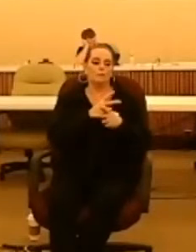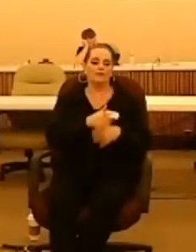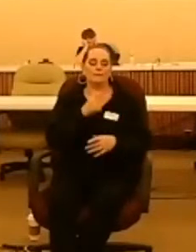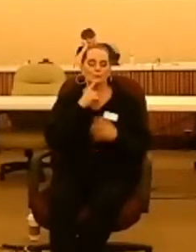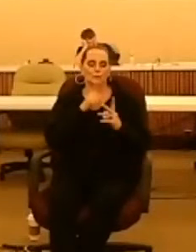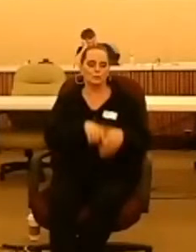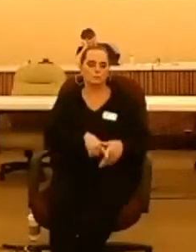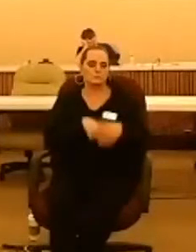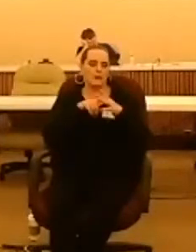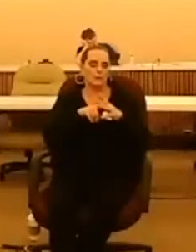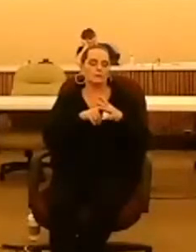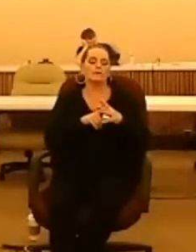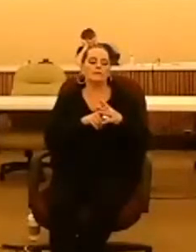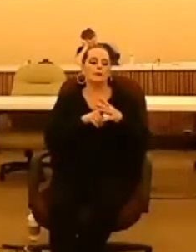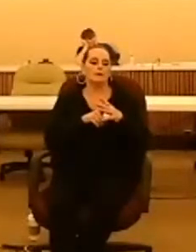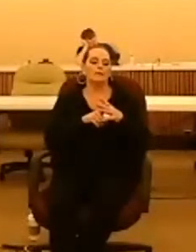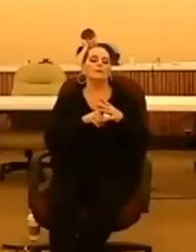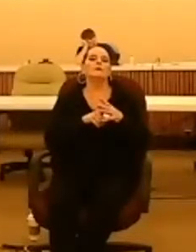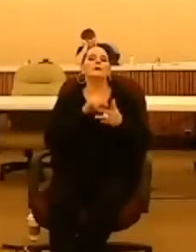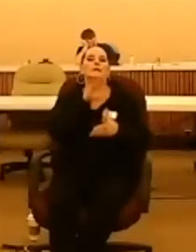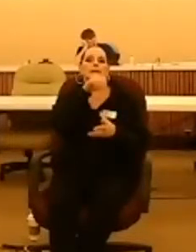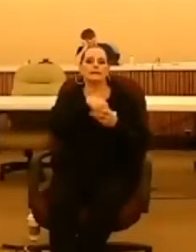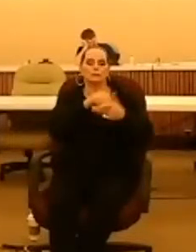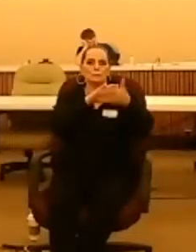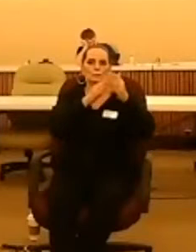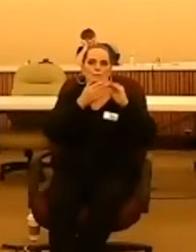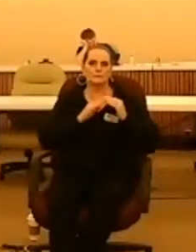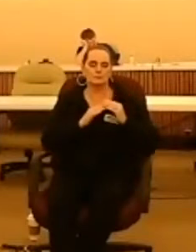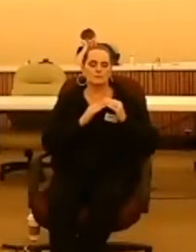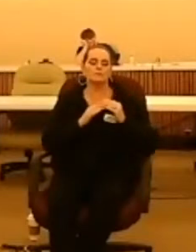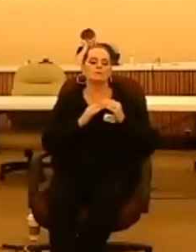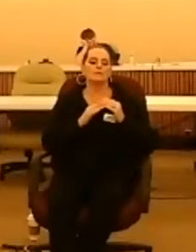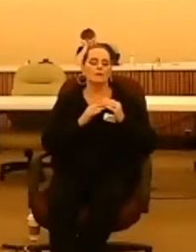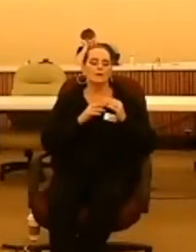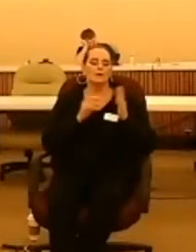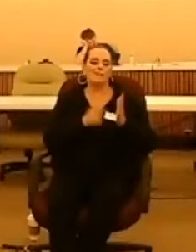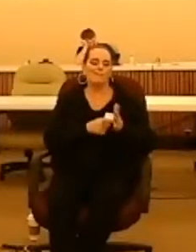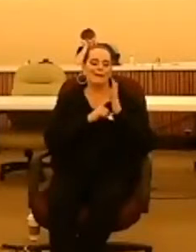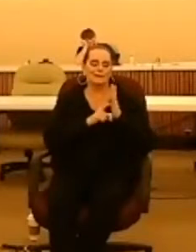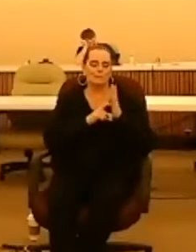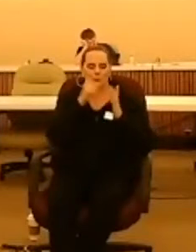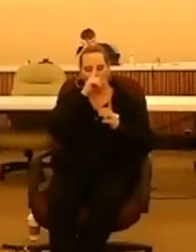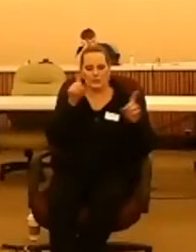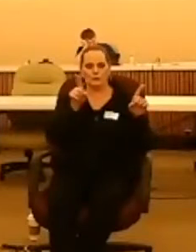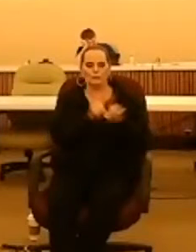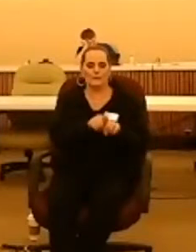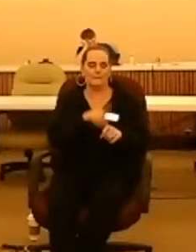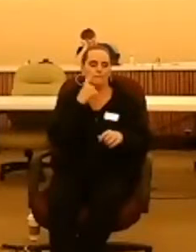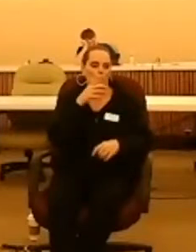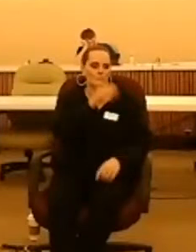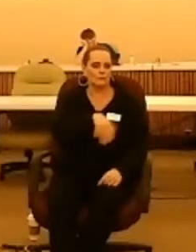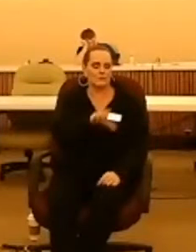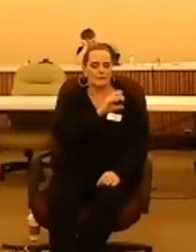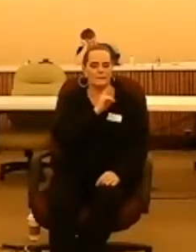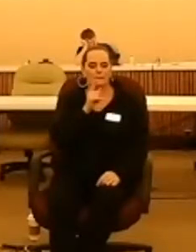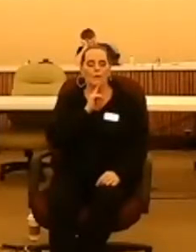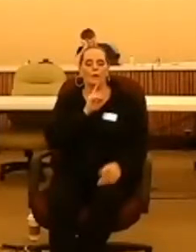execute an intermunicipal amendatory agreement with Monroe County for the maintenance of